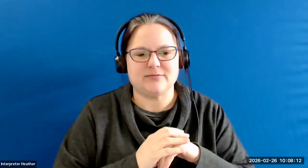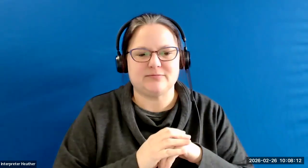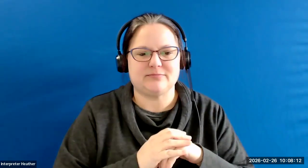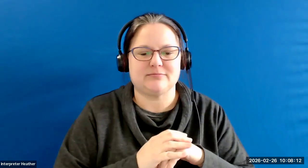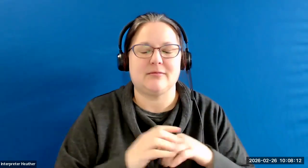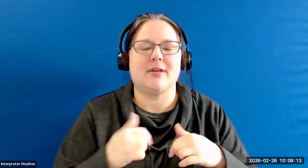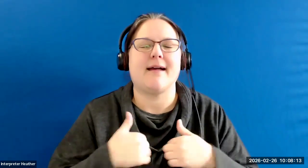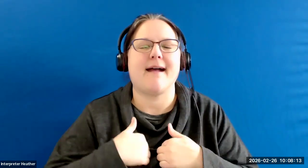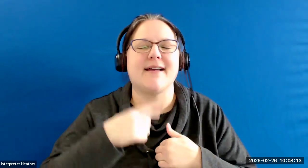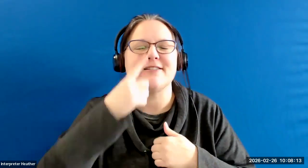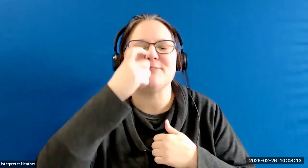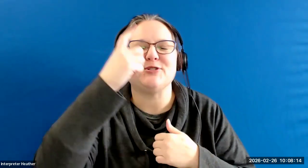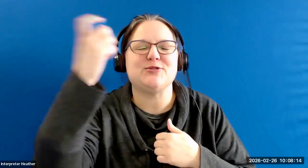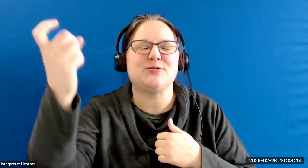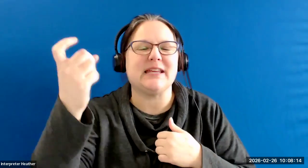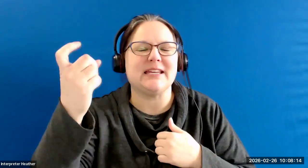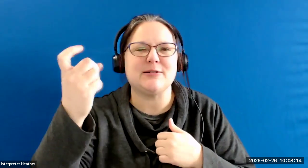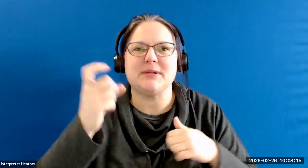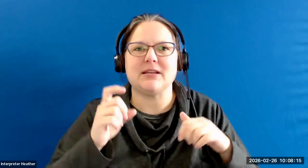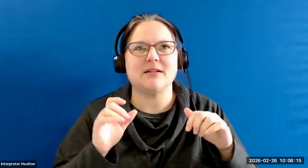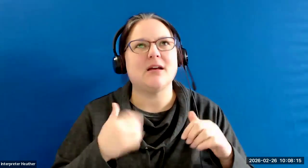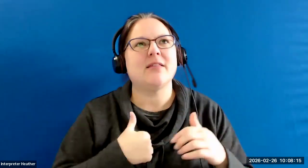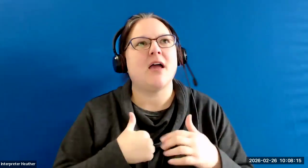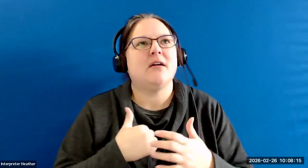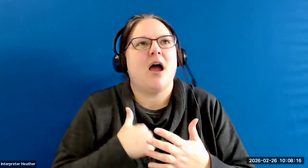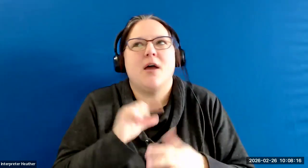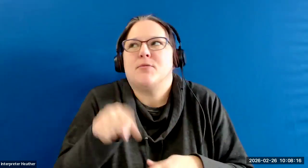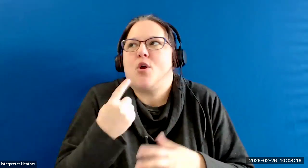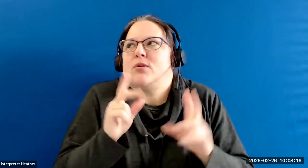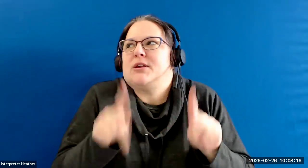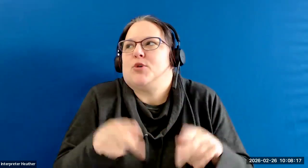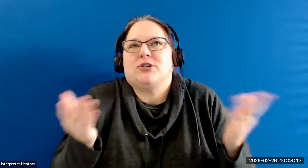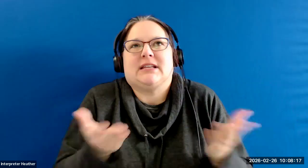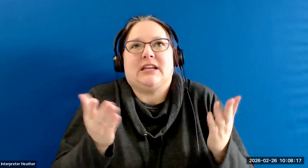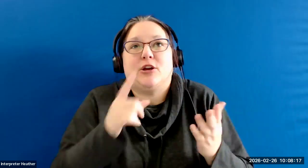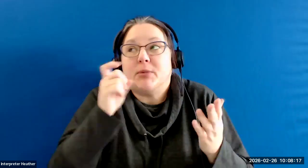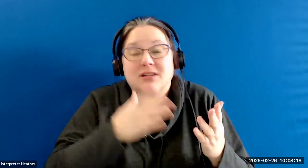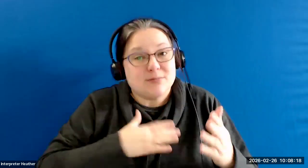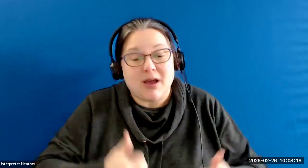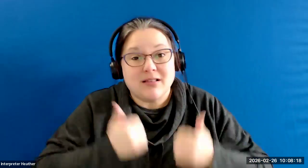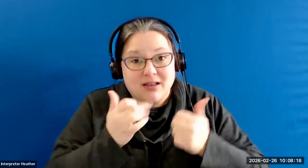I am dreaming like my life depends on it, because it does.